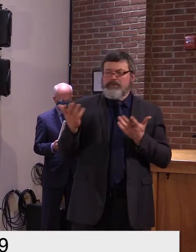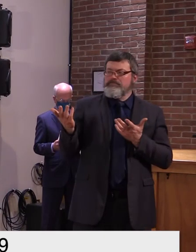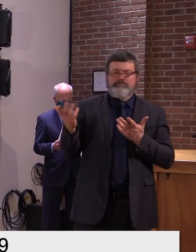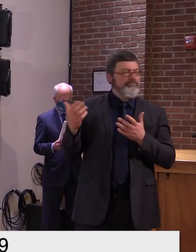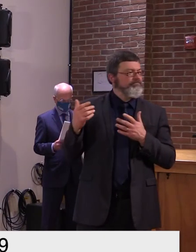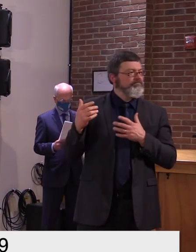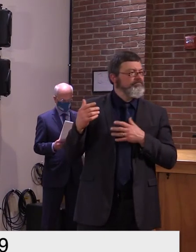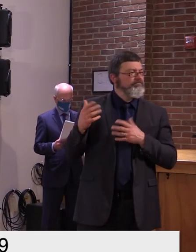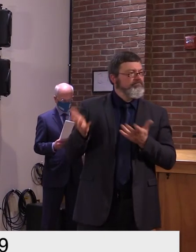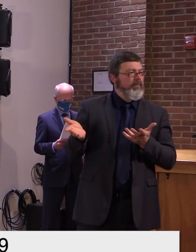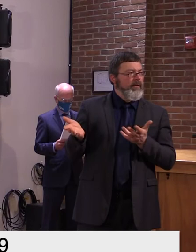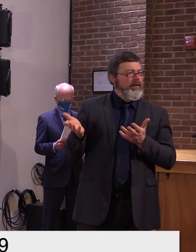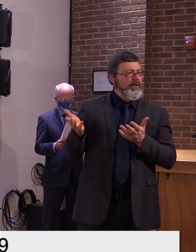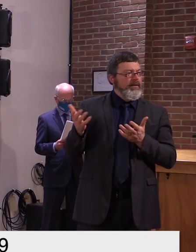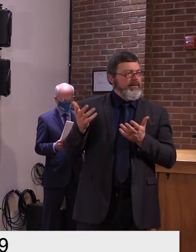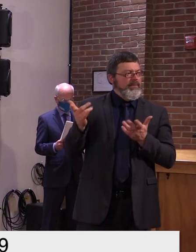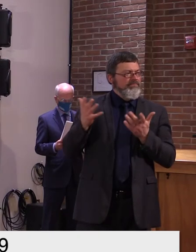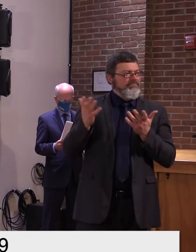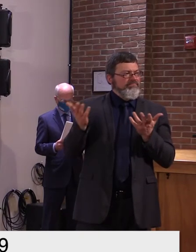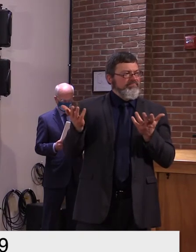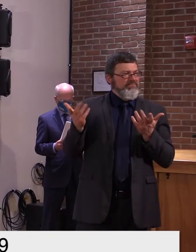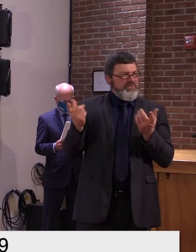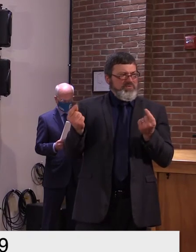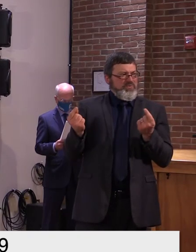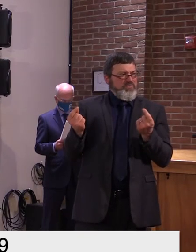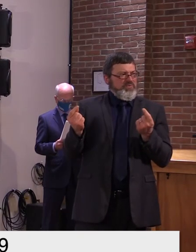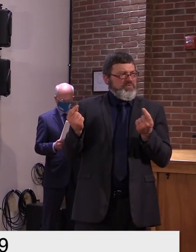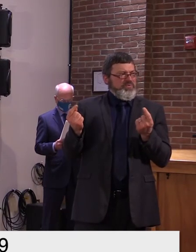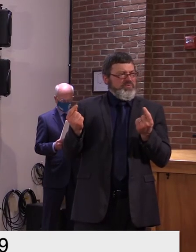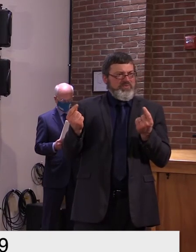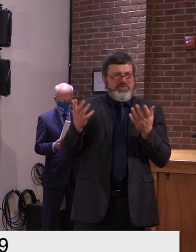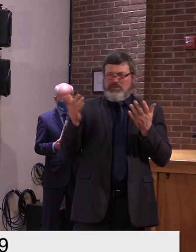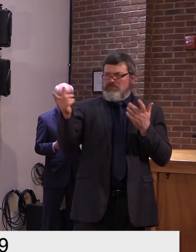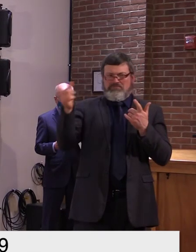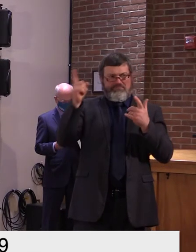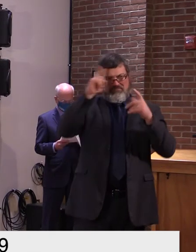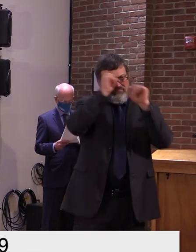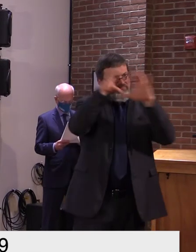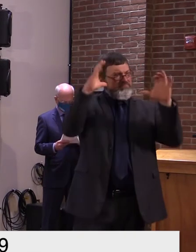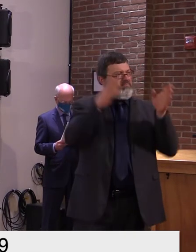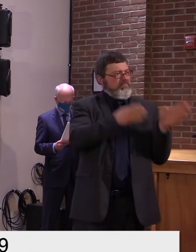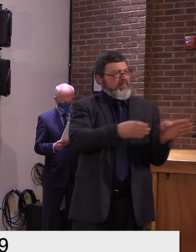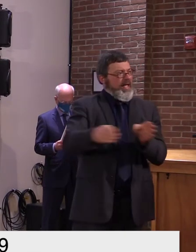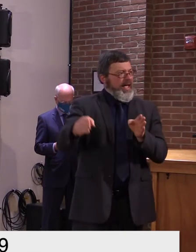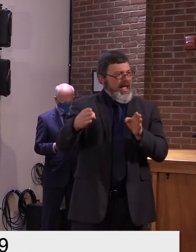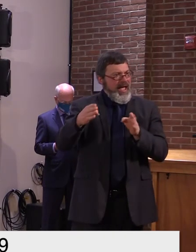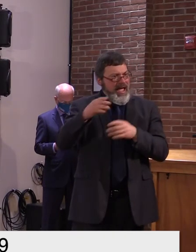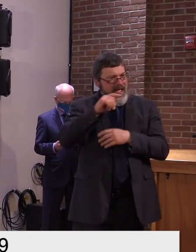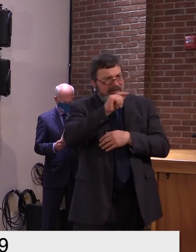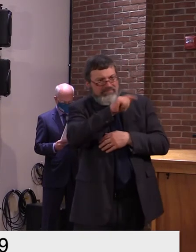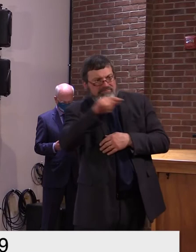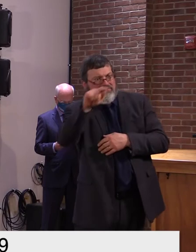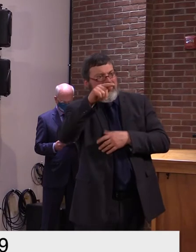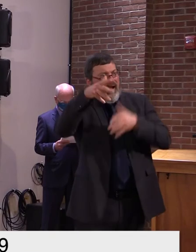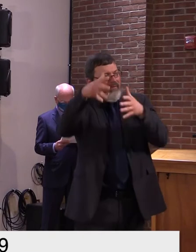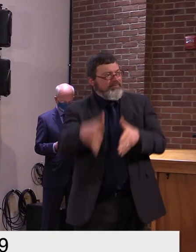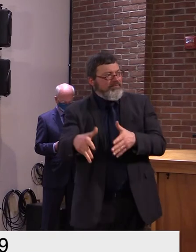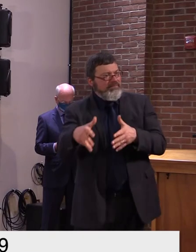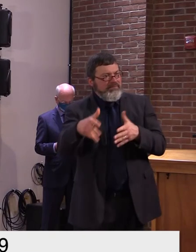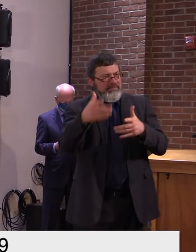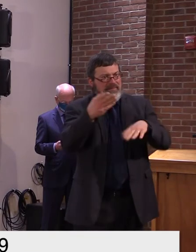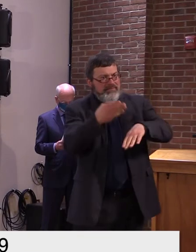commodity dairy market, which for many farmers, it's become a race to the bottom. We can't compete on